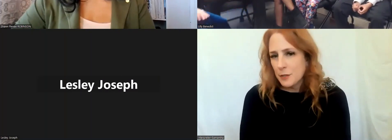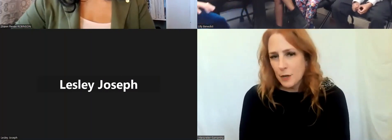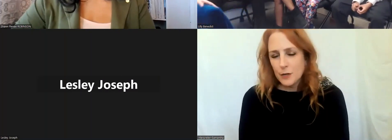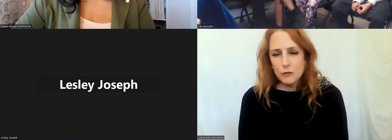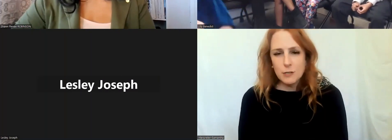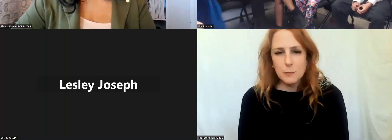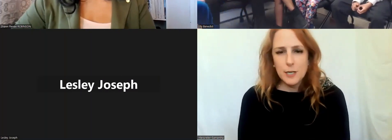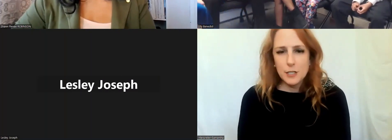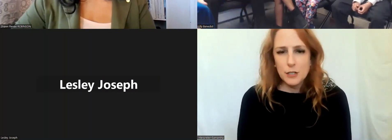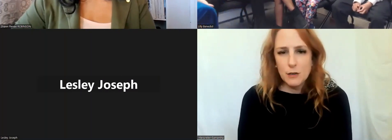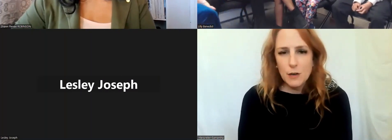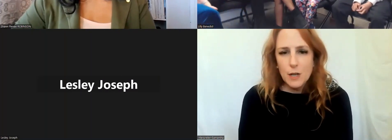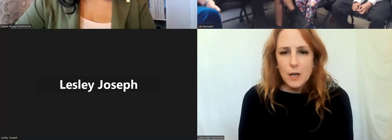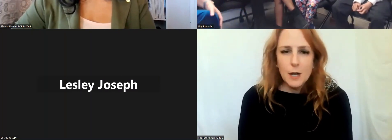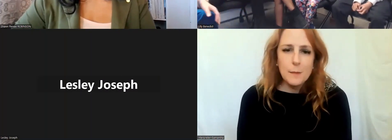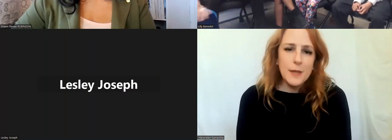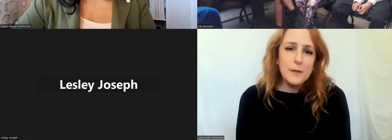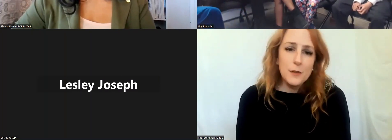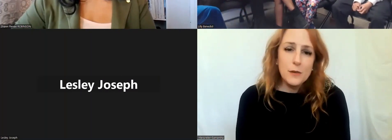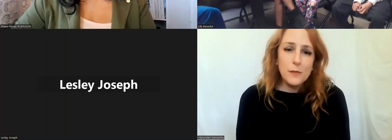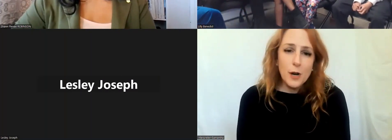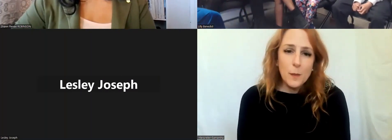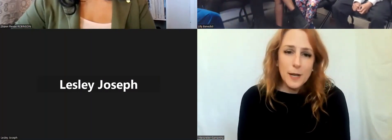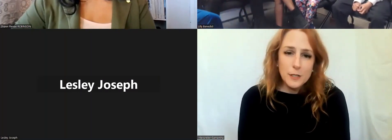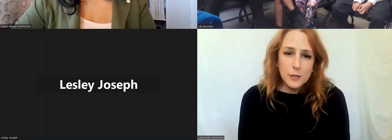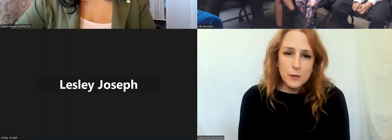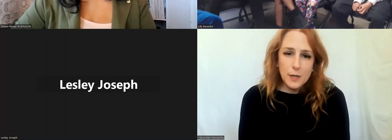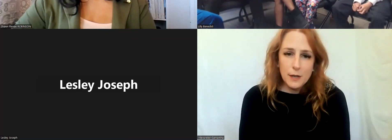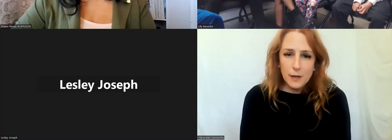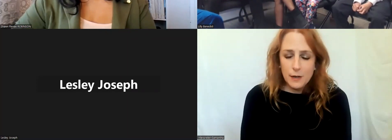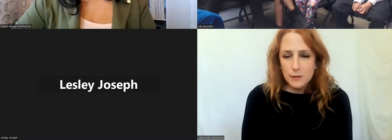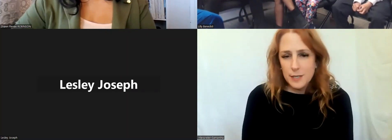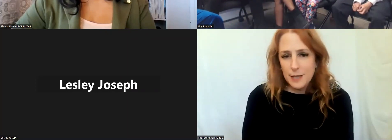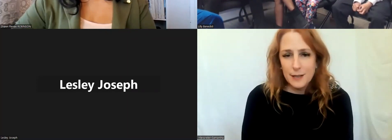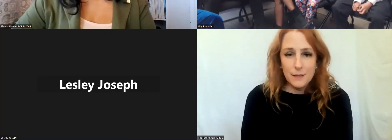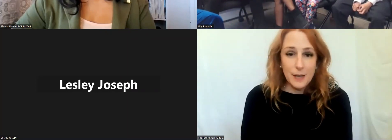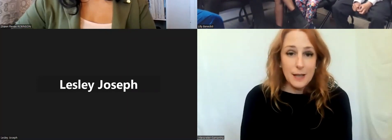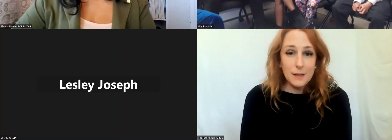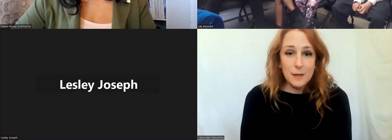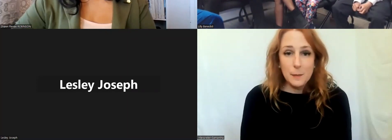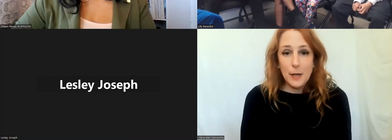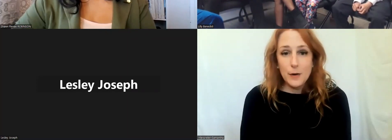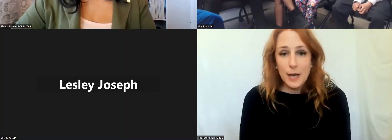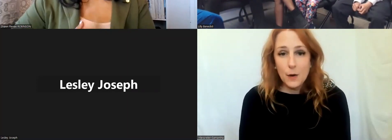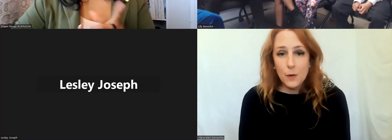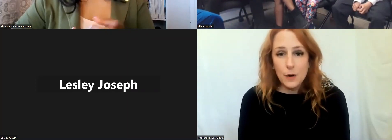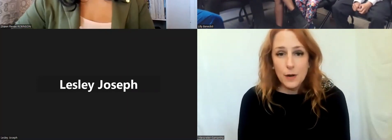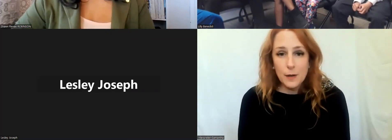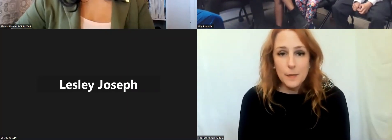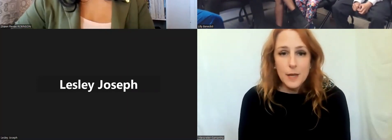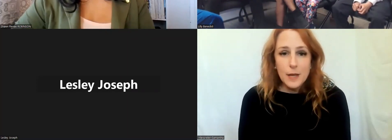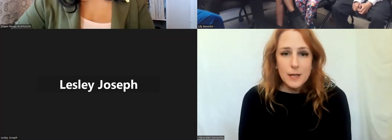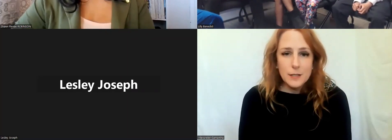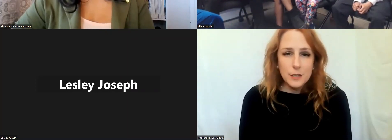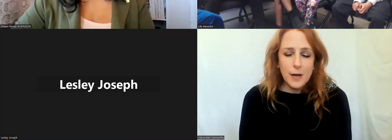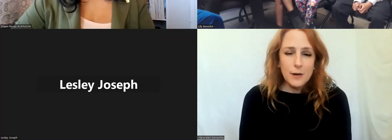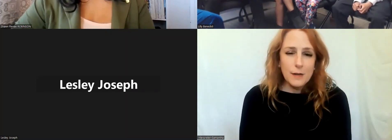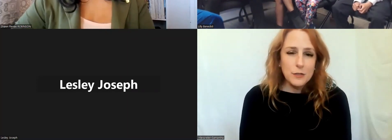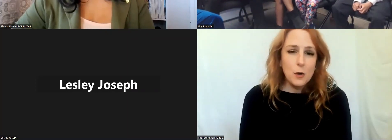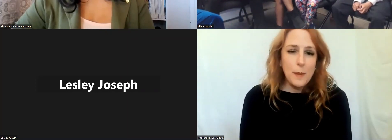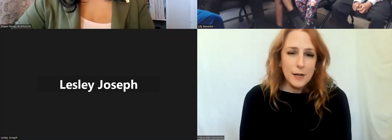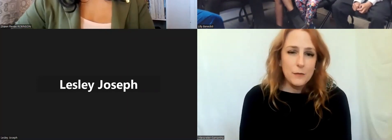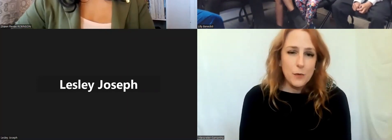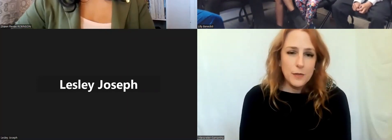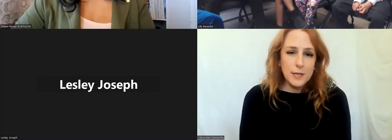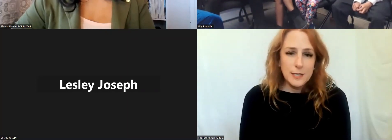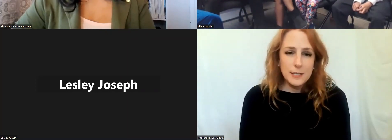Fridays. So there is transportation. And if you live far away too, they, say like I live like about an hour. And so I don't